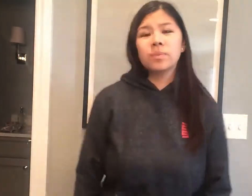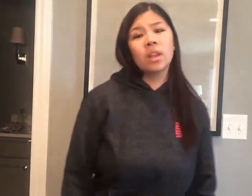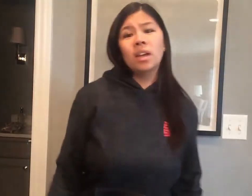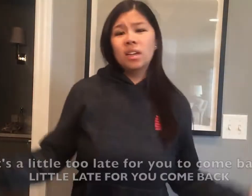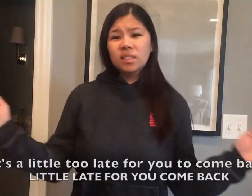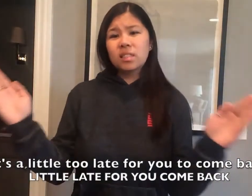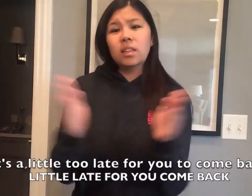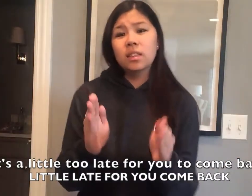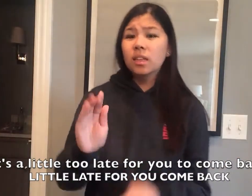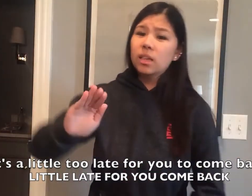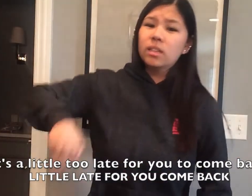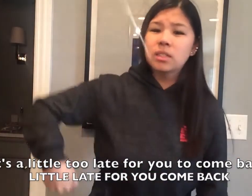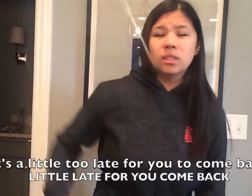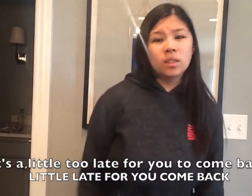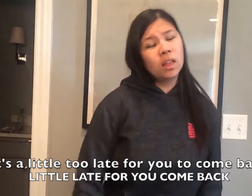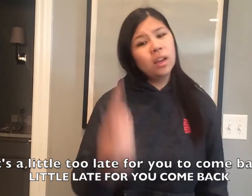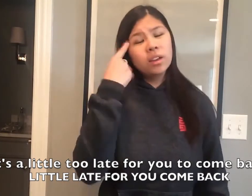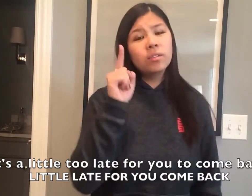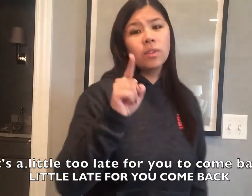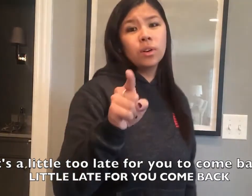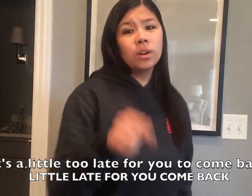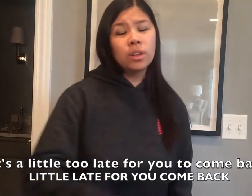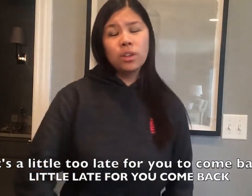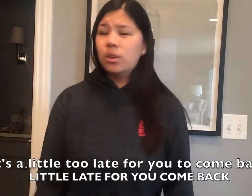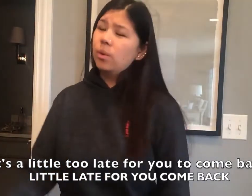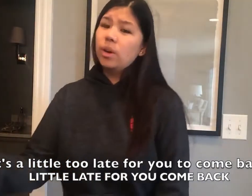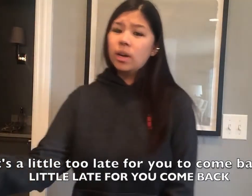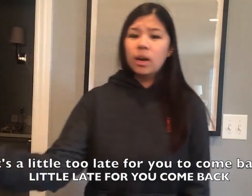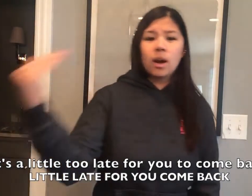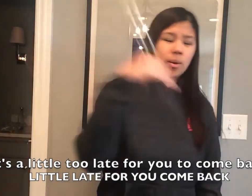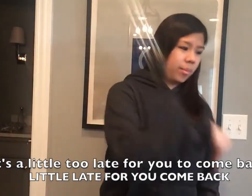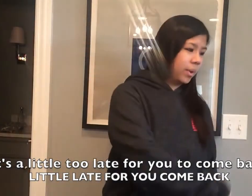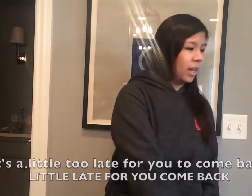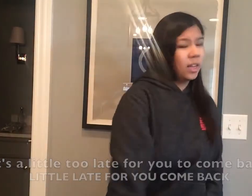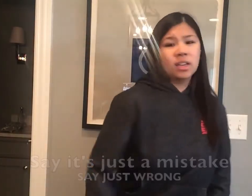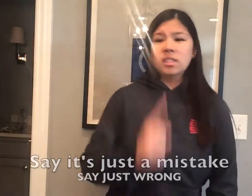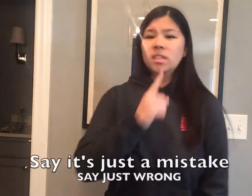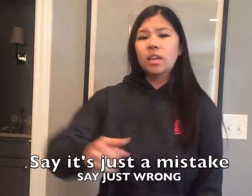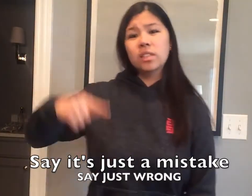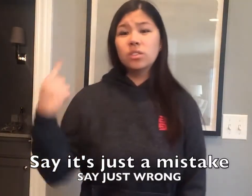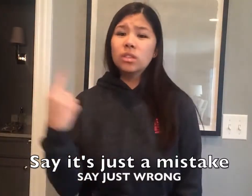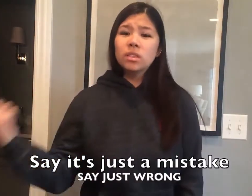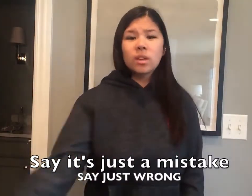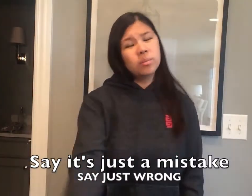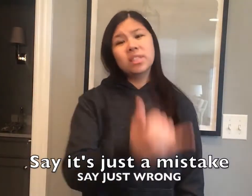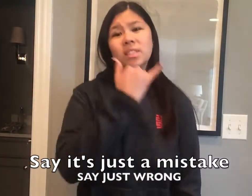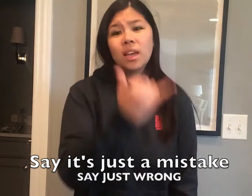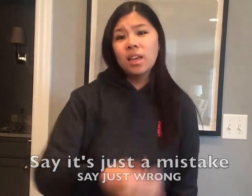It's a little too late for you to come back Say it's just a mistake,